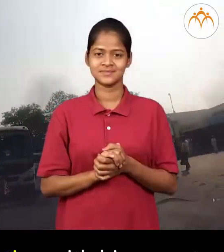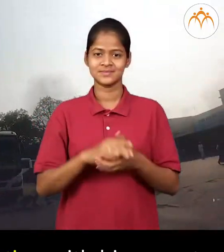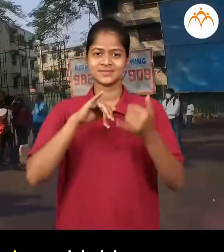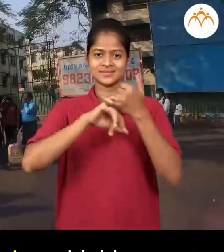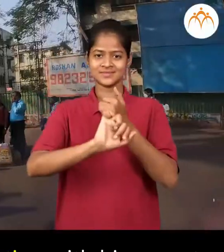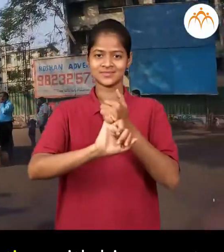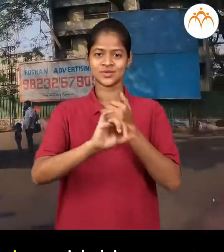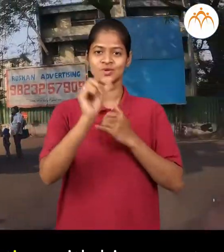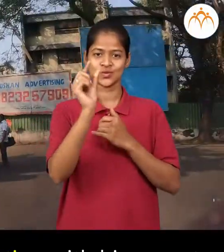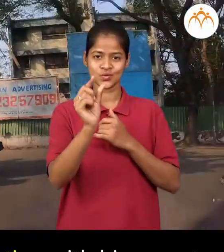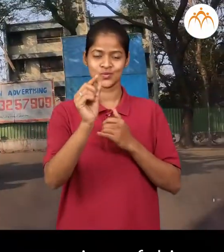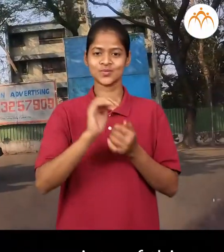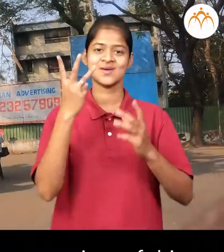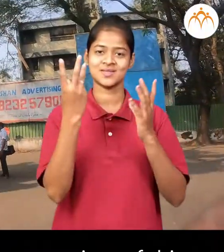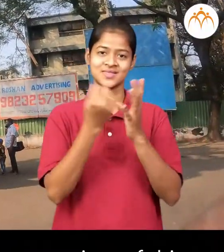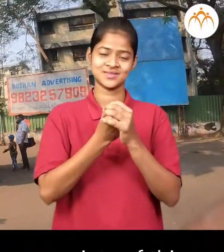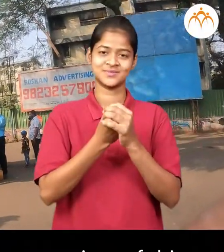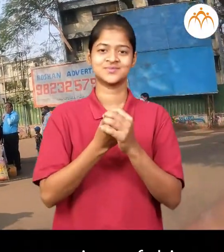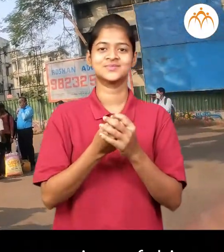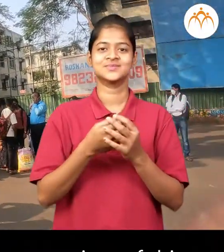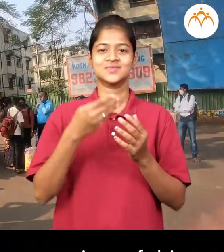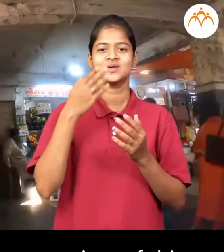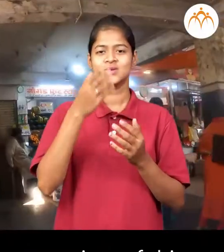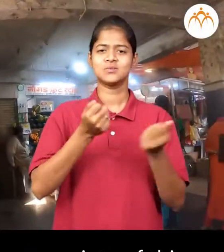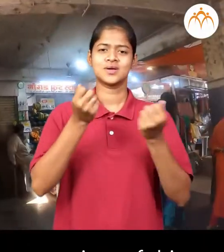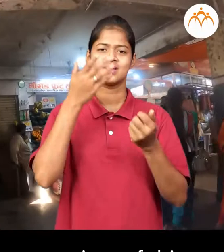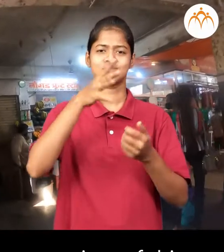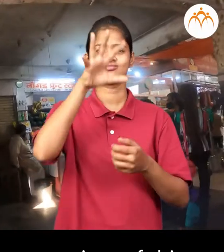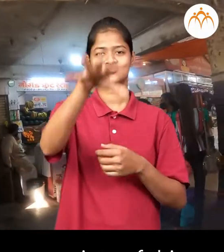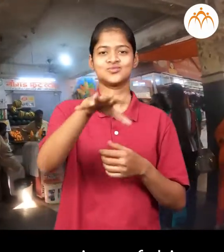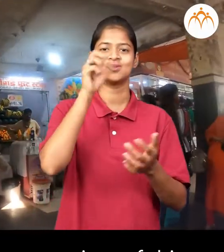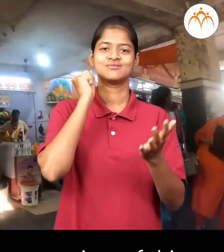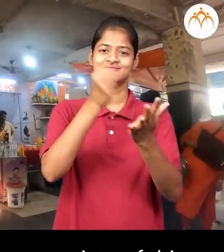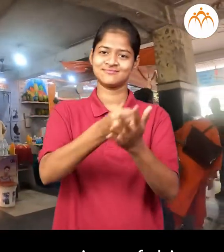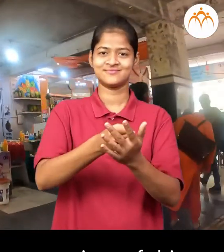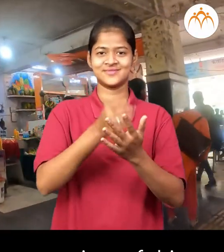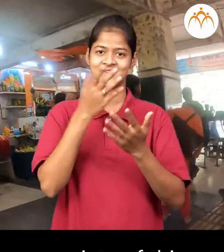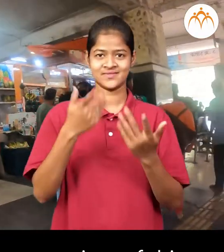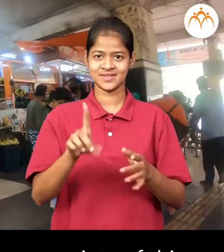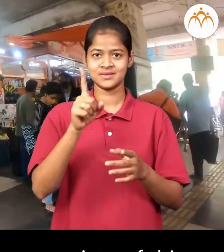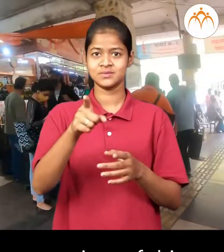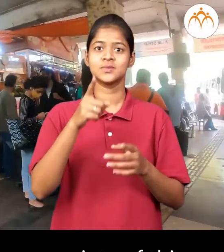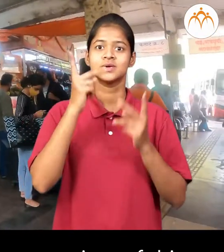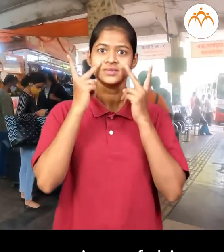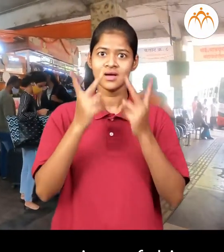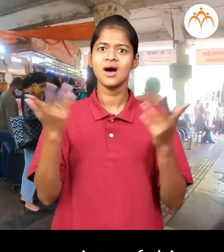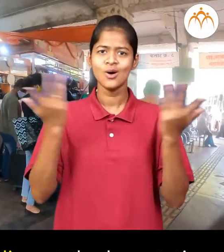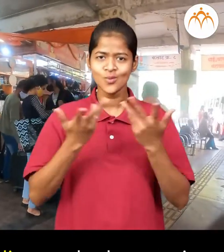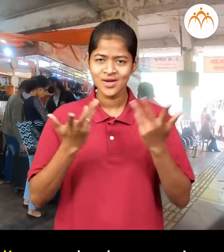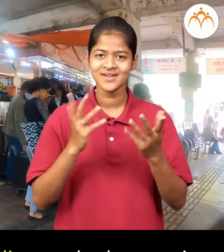with his parents. At the bus station, Sumed saw a variety of things.